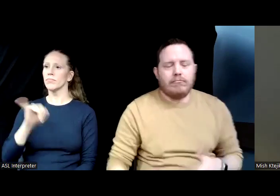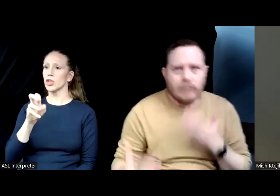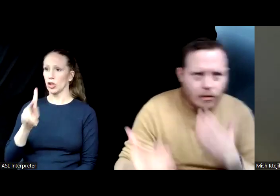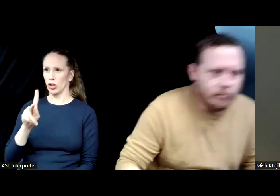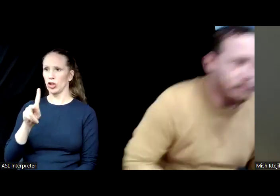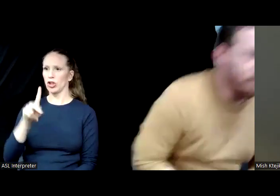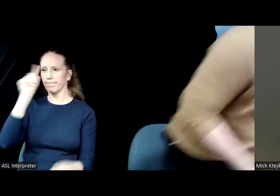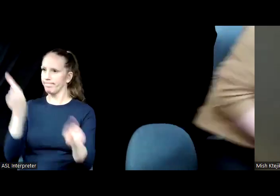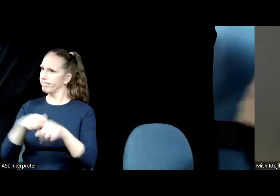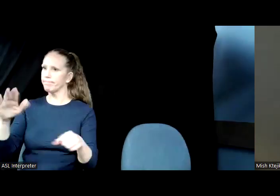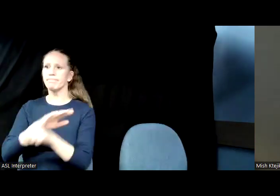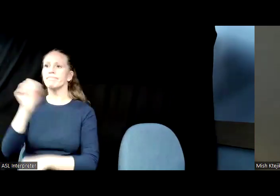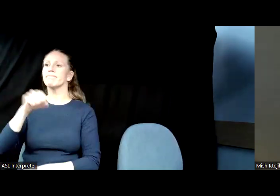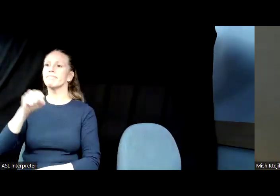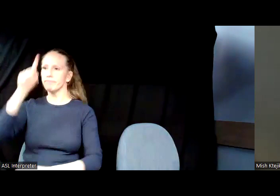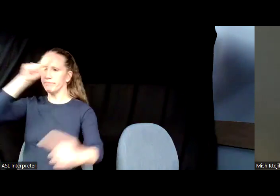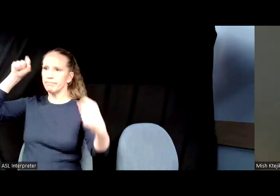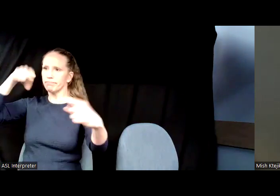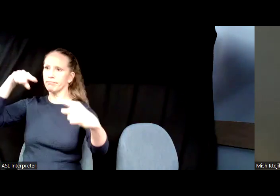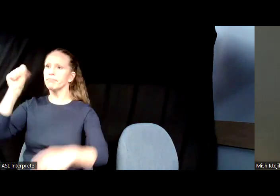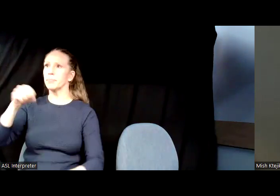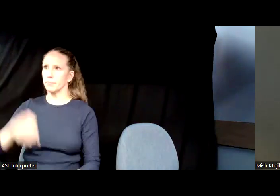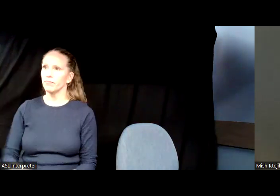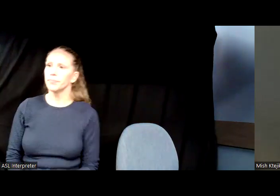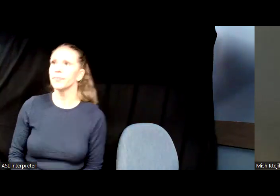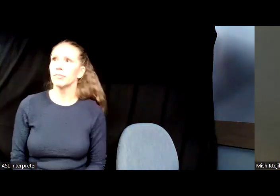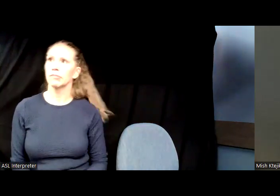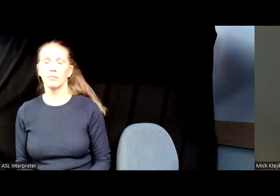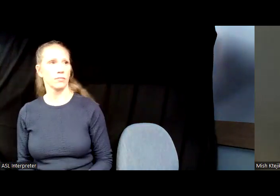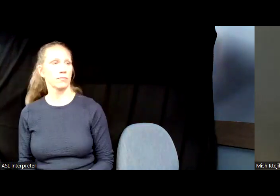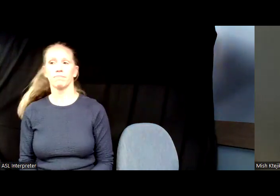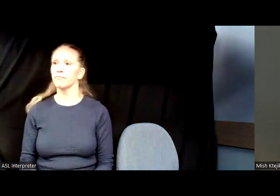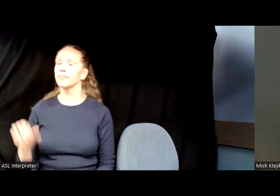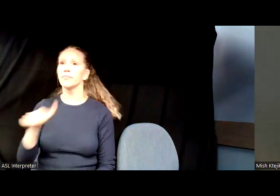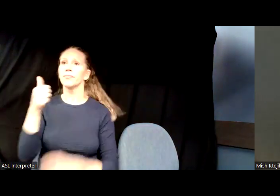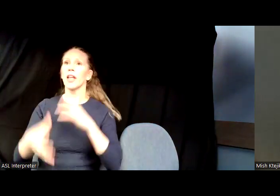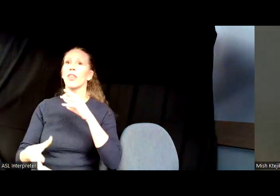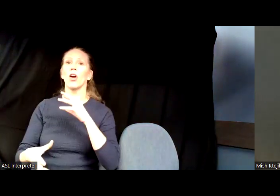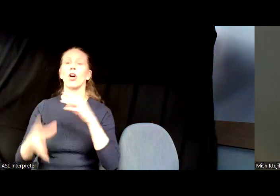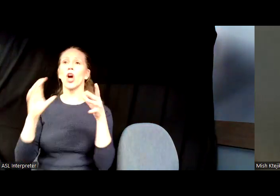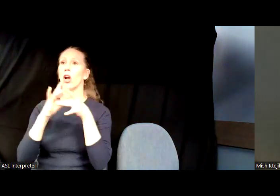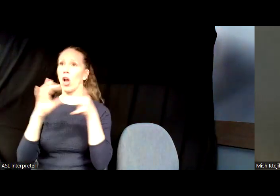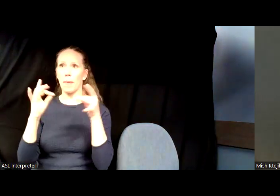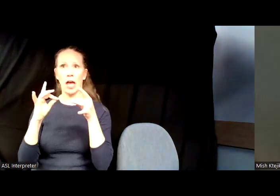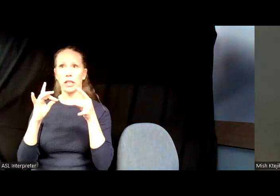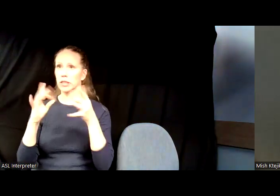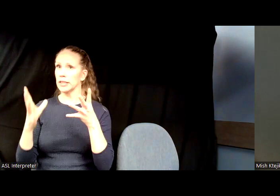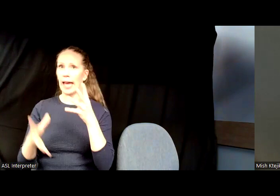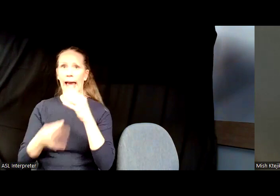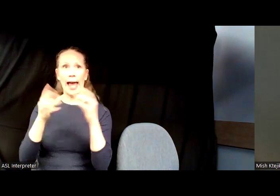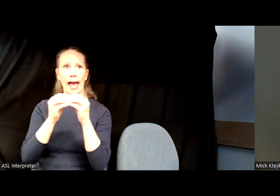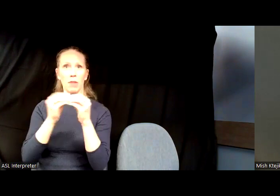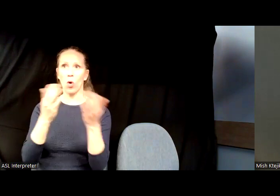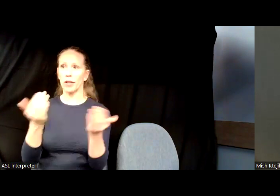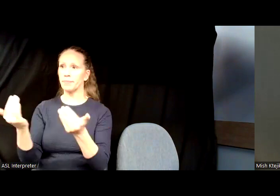my thoughts. Jack, I agree. Thank you. We're on the same page. Are there any comments? Does anybody want to add anything